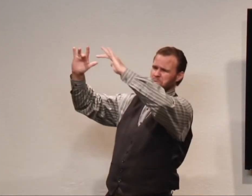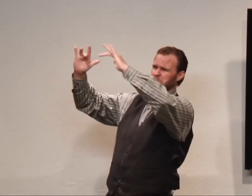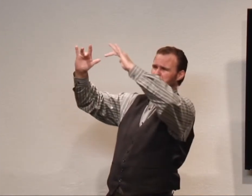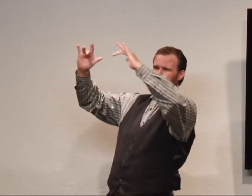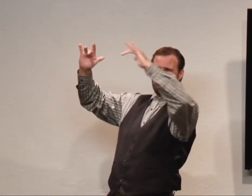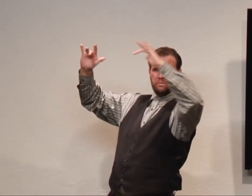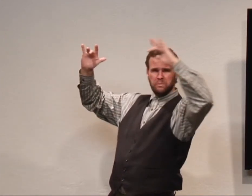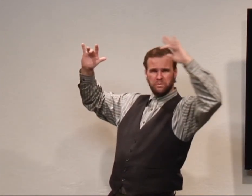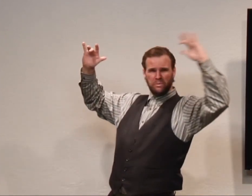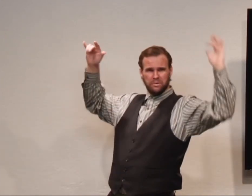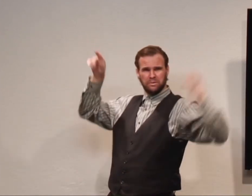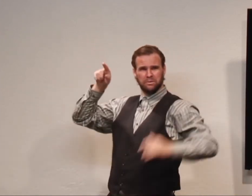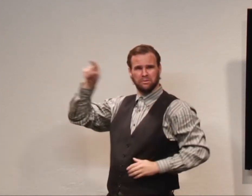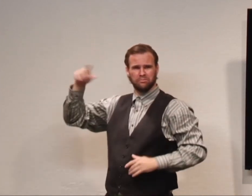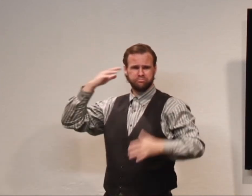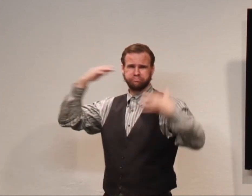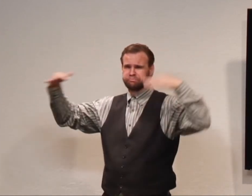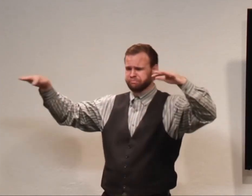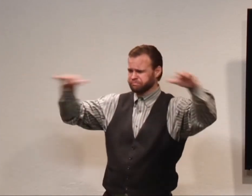hail.